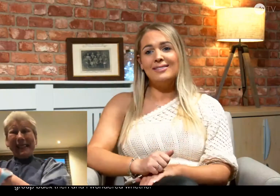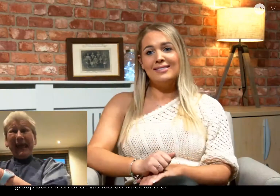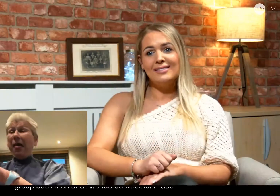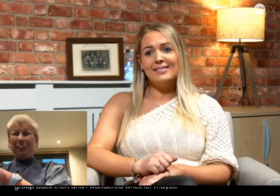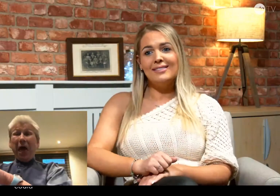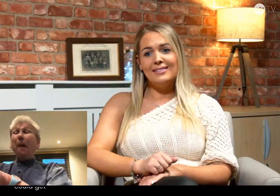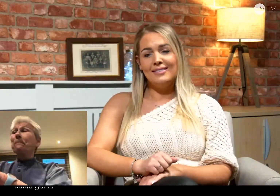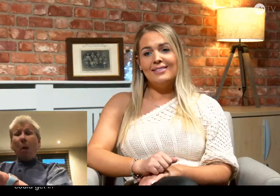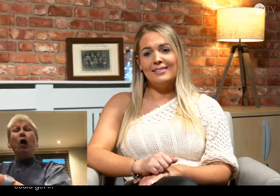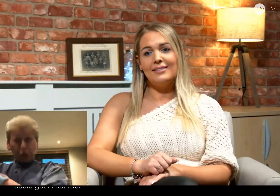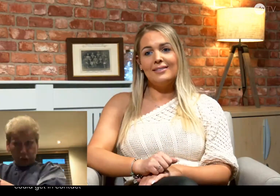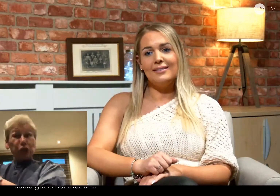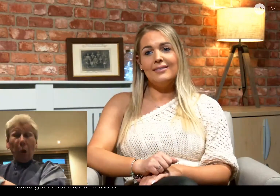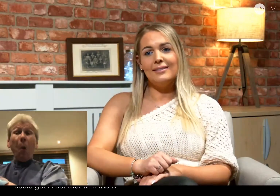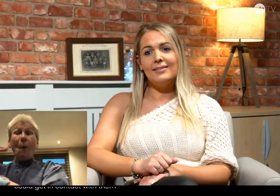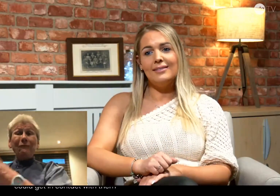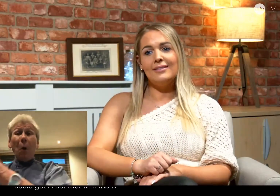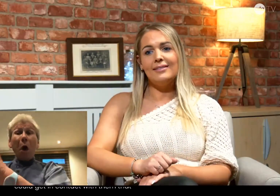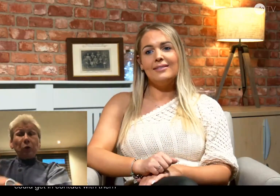Oh yeah, that would be brilliant.